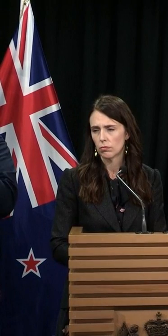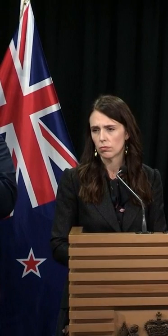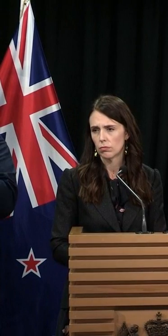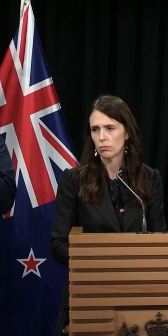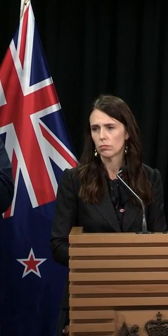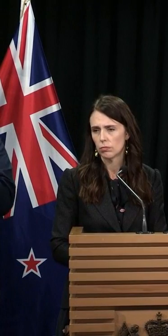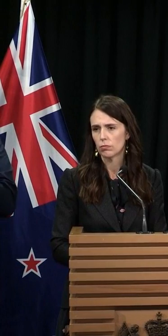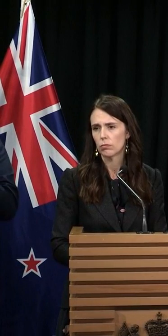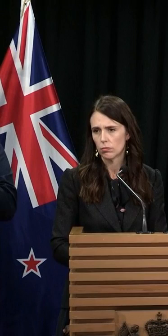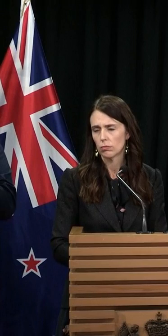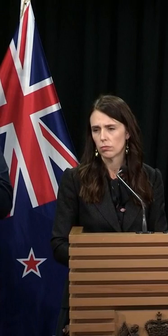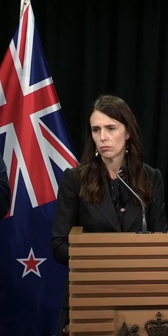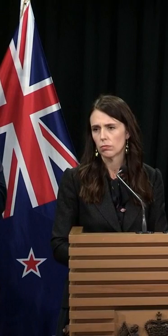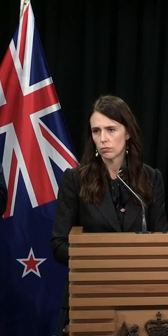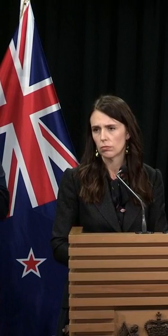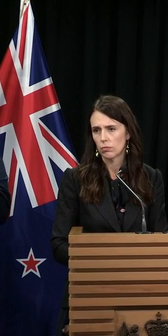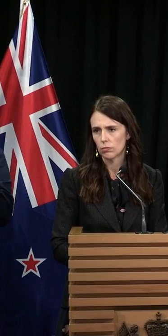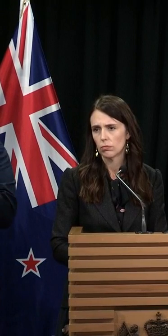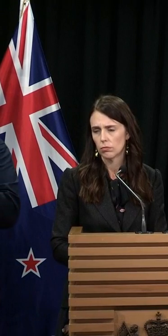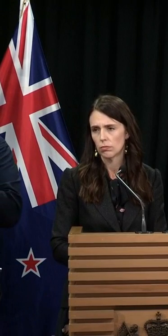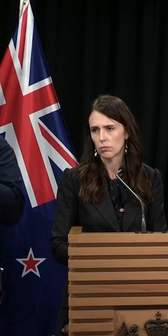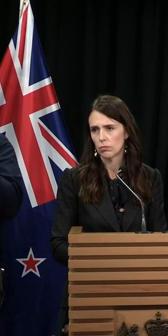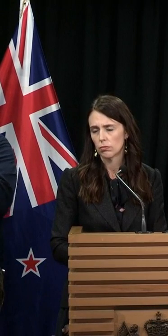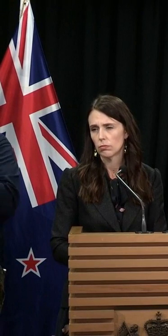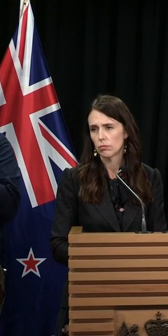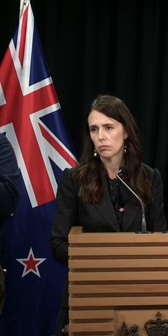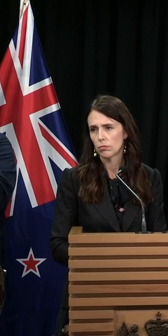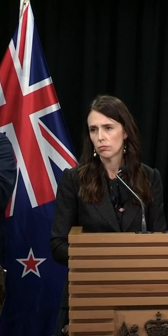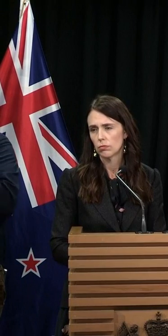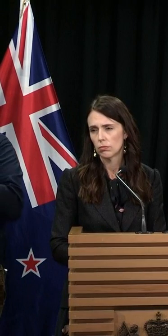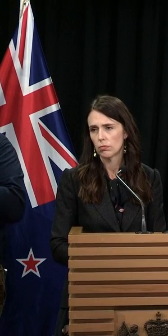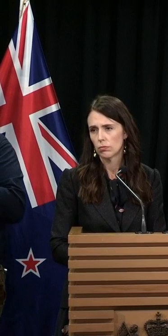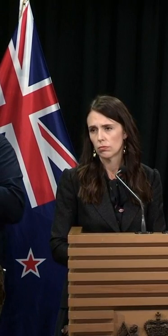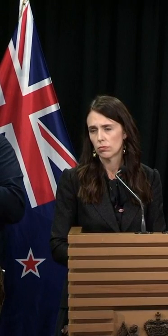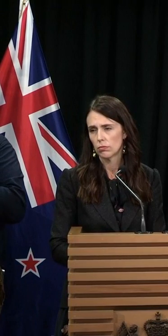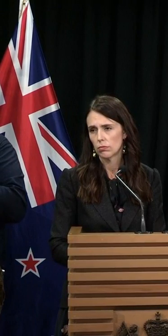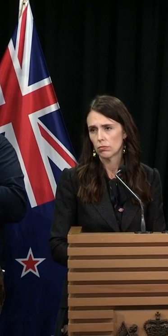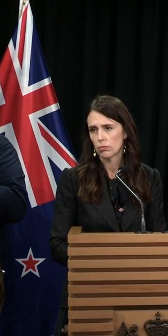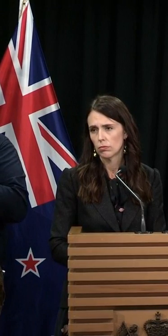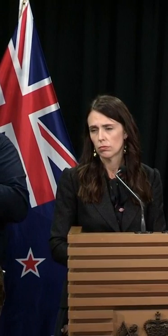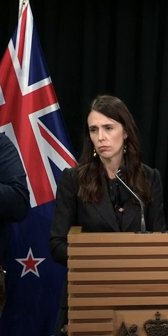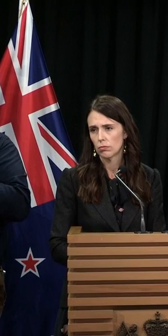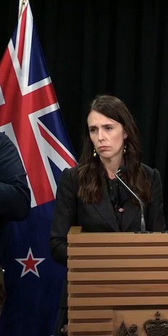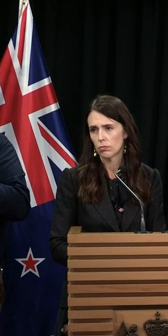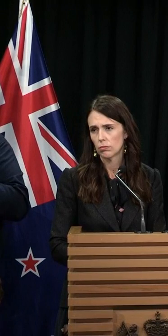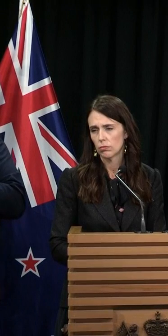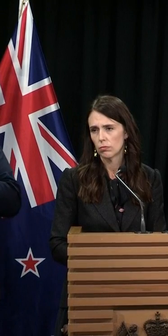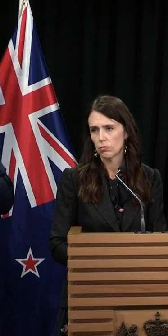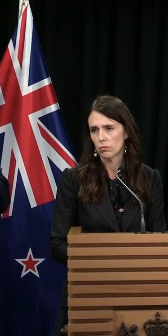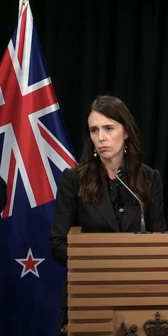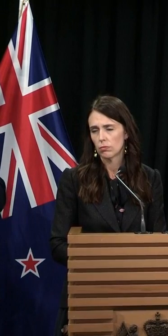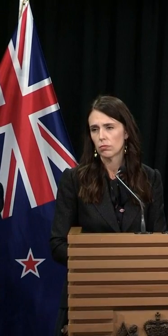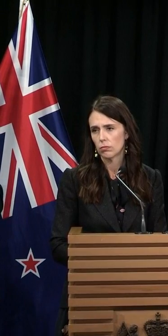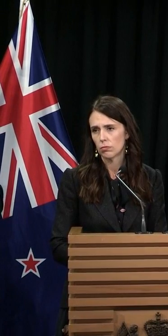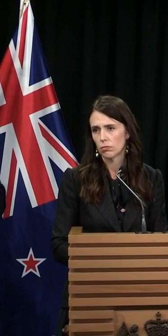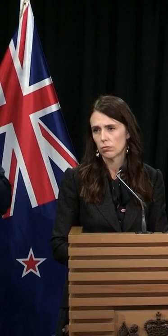schools and so on? Schools are included inside the inquiry. Prime Minister, on the budget, if you lay aside the $15 million for